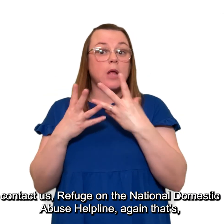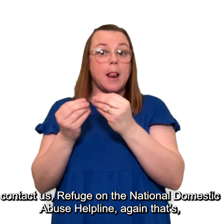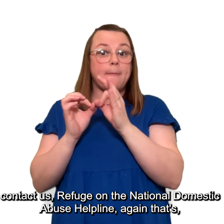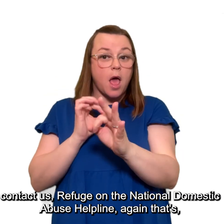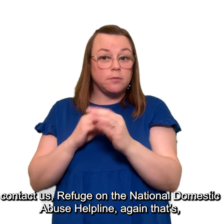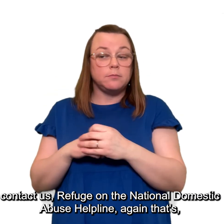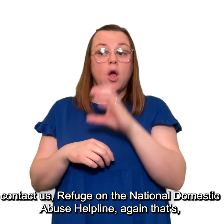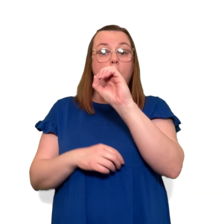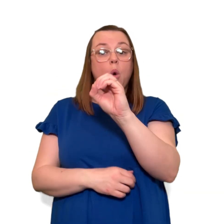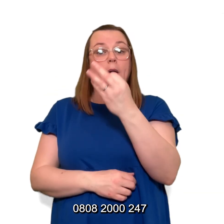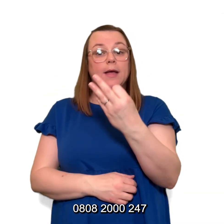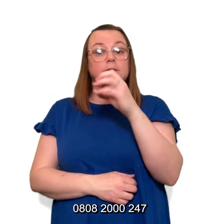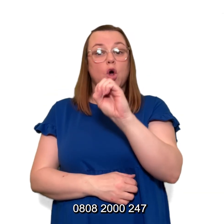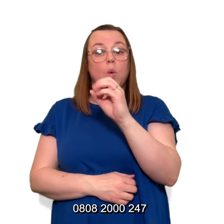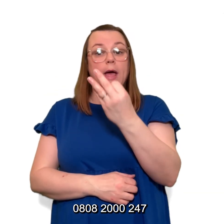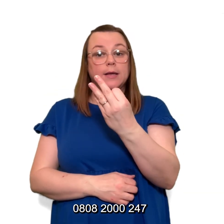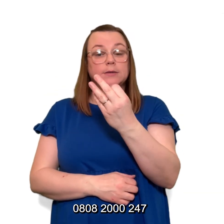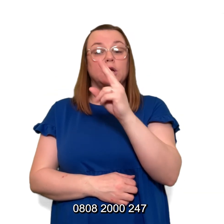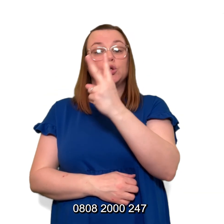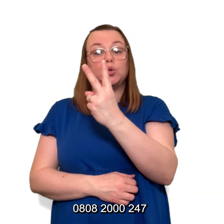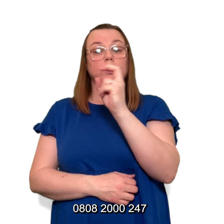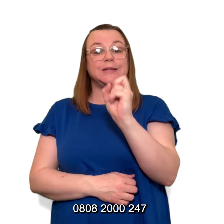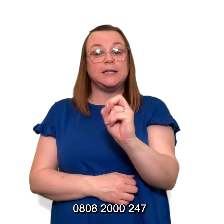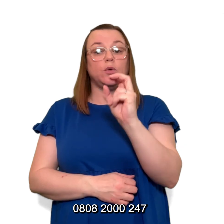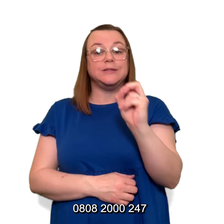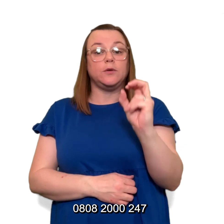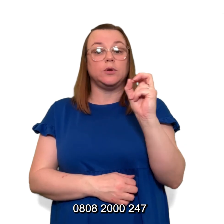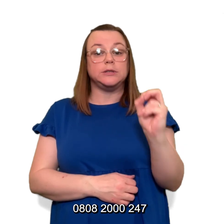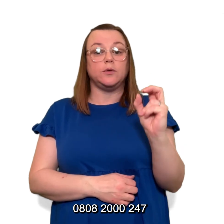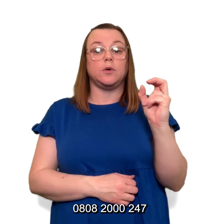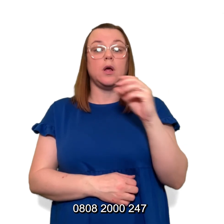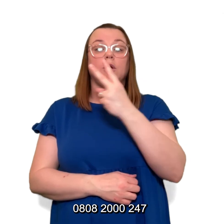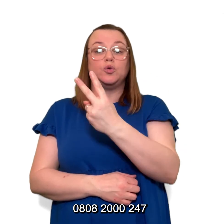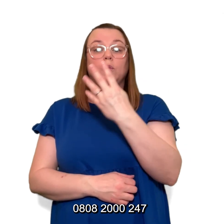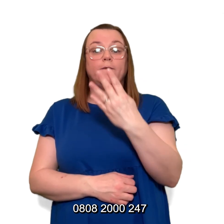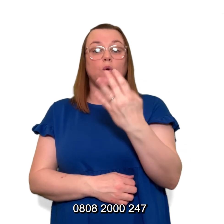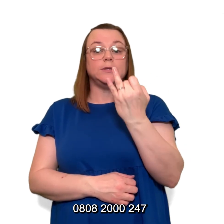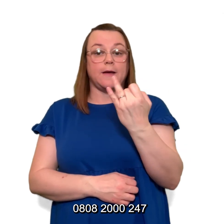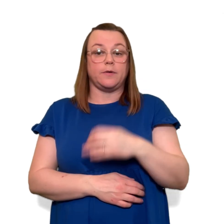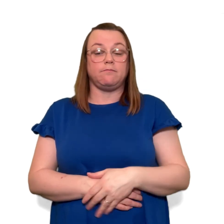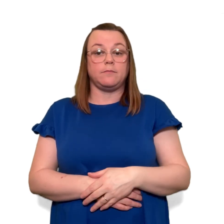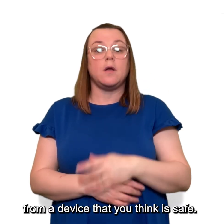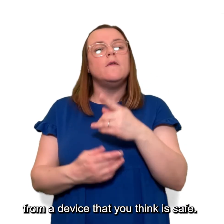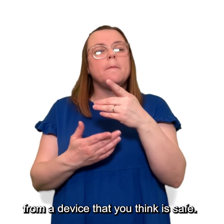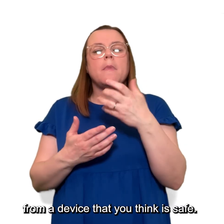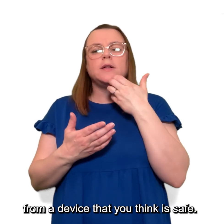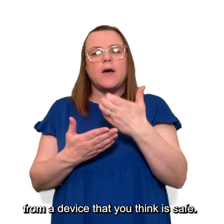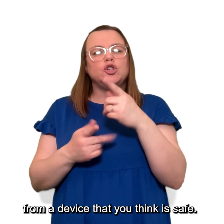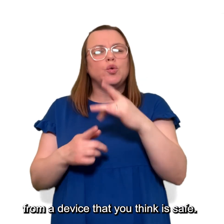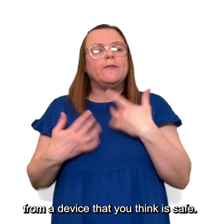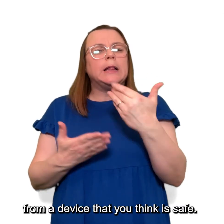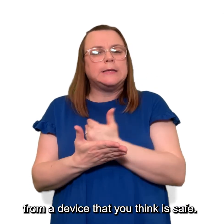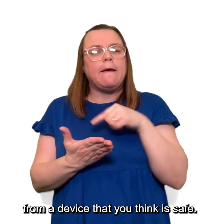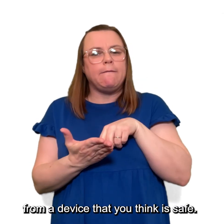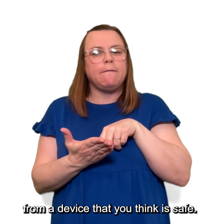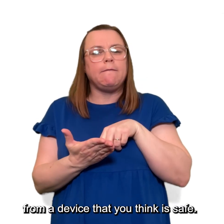Abuse Helpline. Again, that's 0808 2000 247 from a device that you